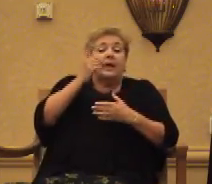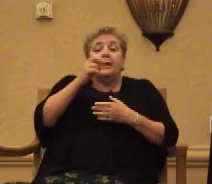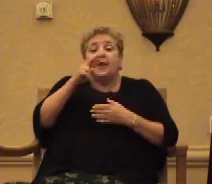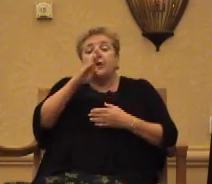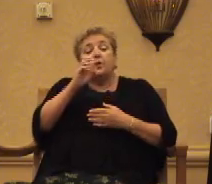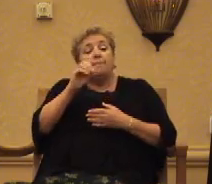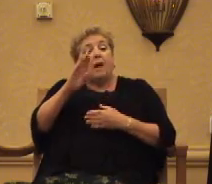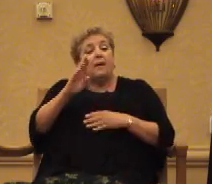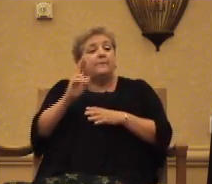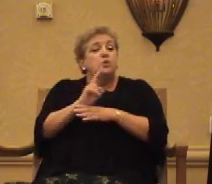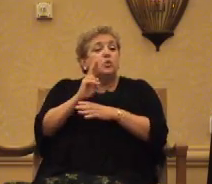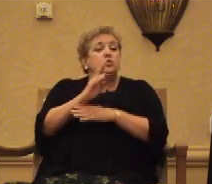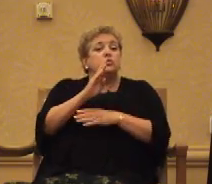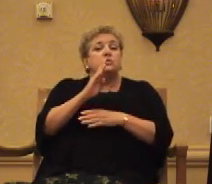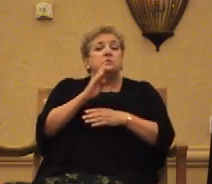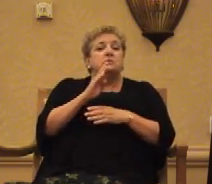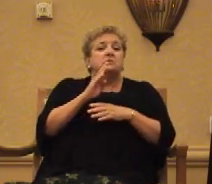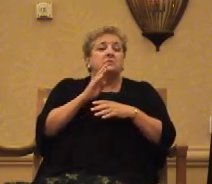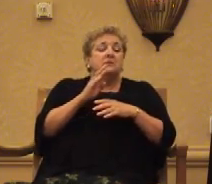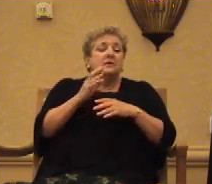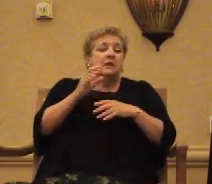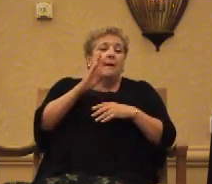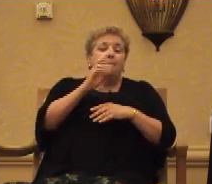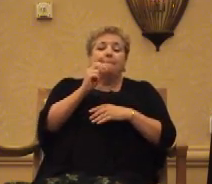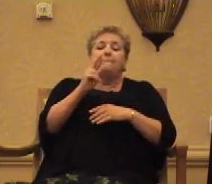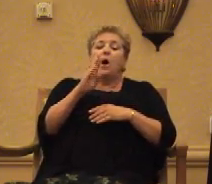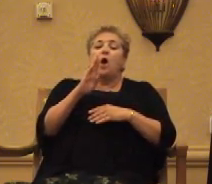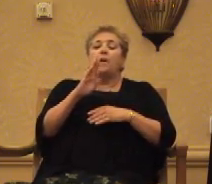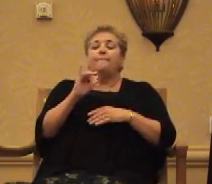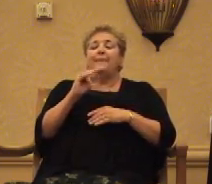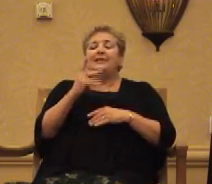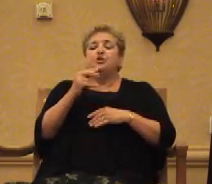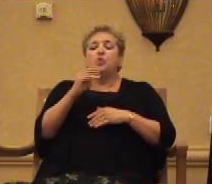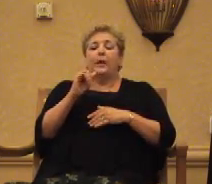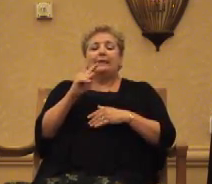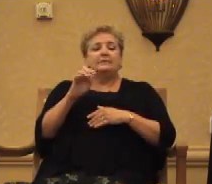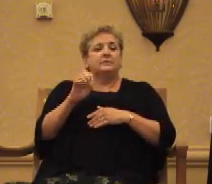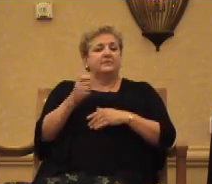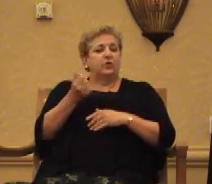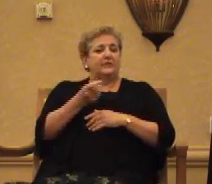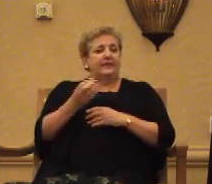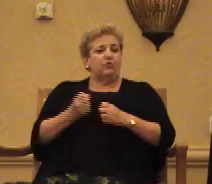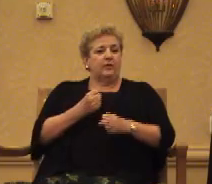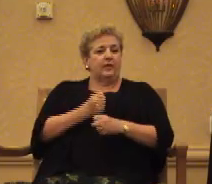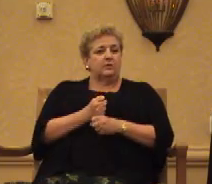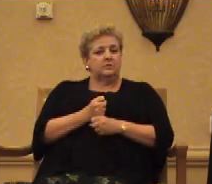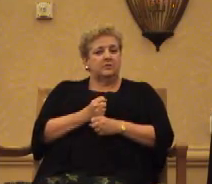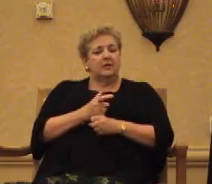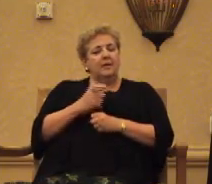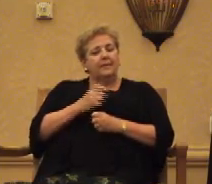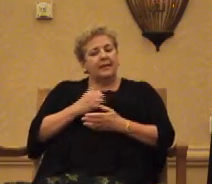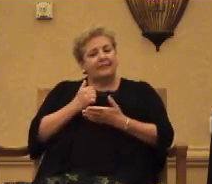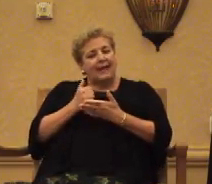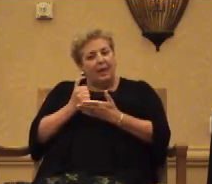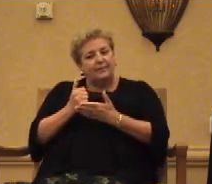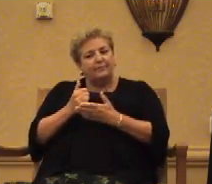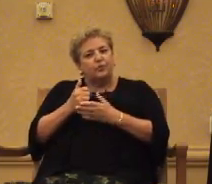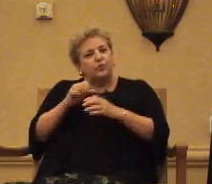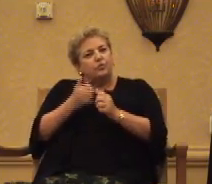every day of his life for 17 years, because it bought him extended periods of abstinence. But Bob's reaction to alcohol